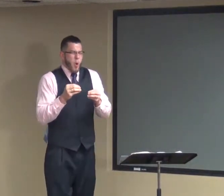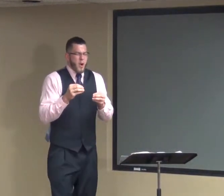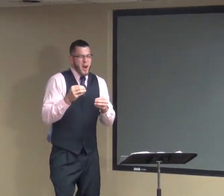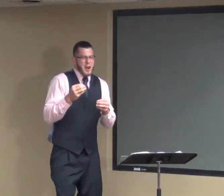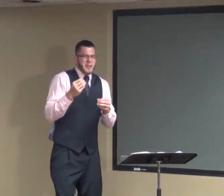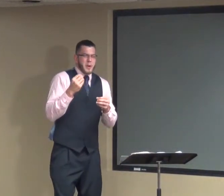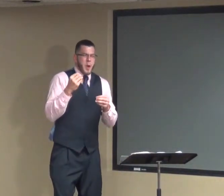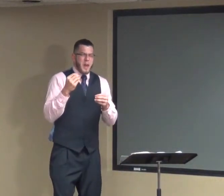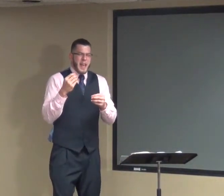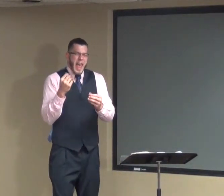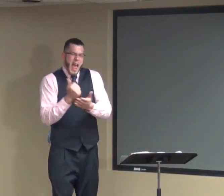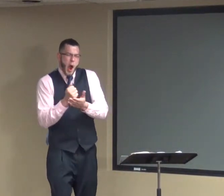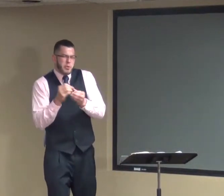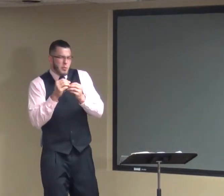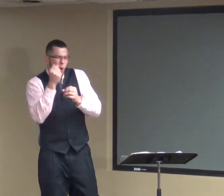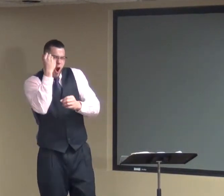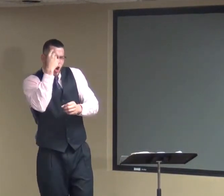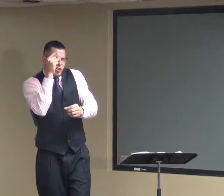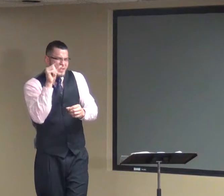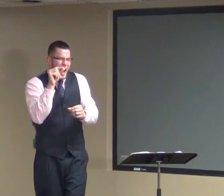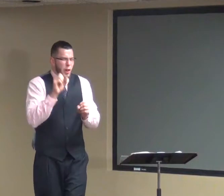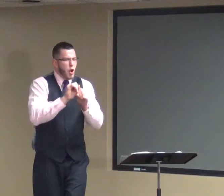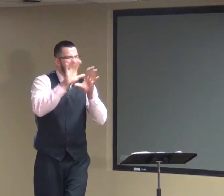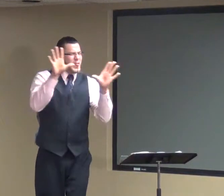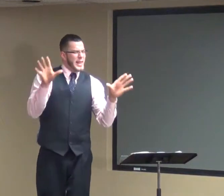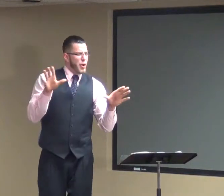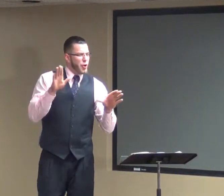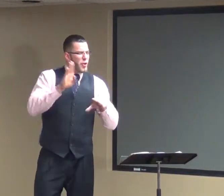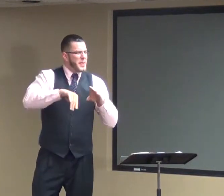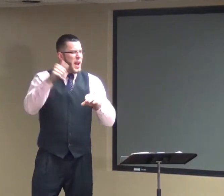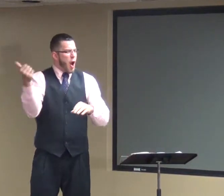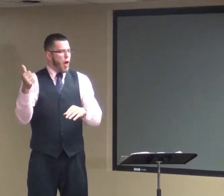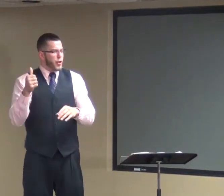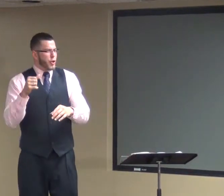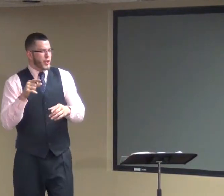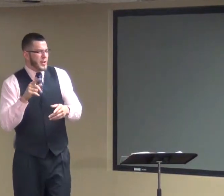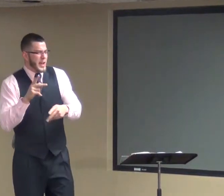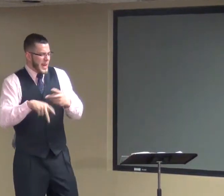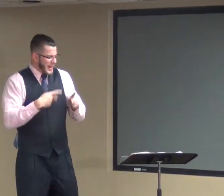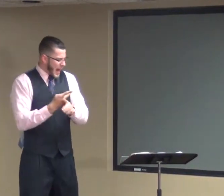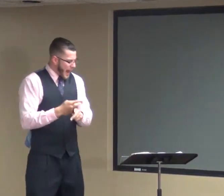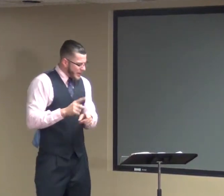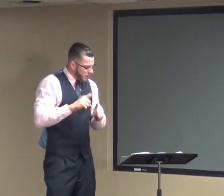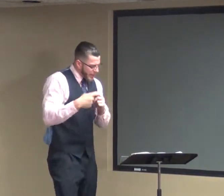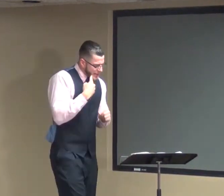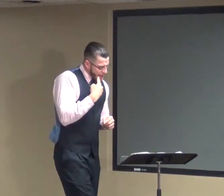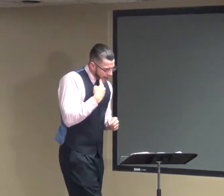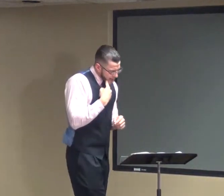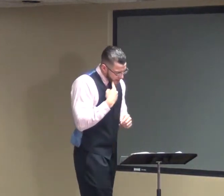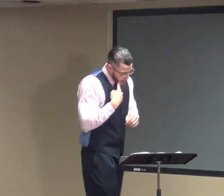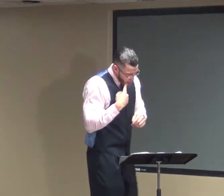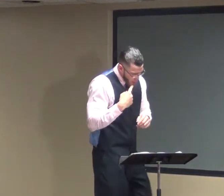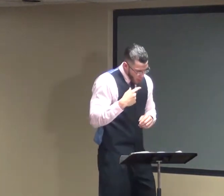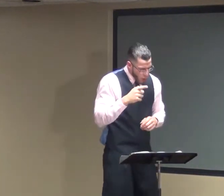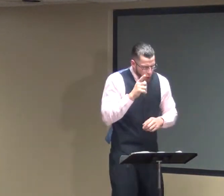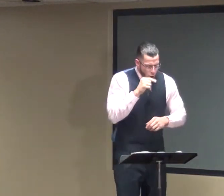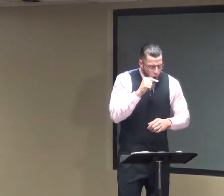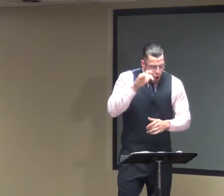more, helps you more understand a little clearer than other kinds, but it says,